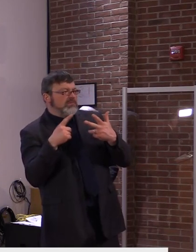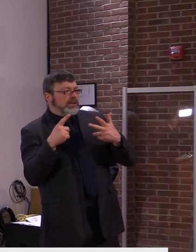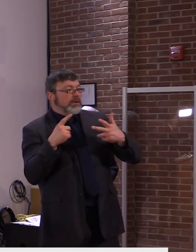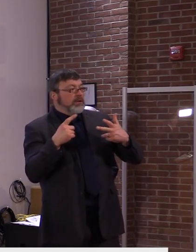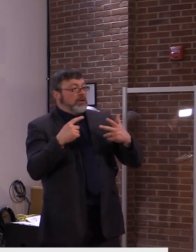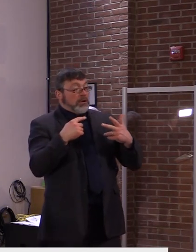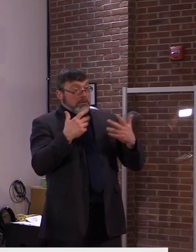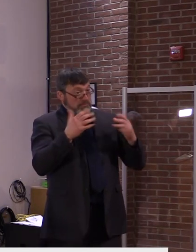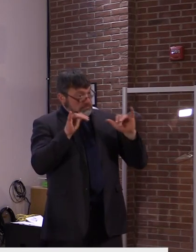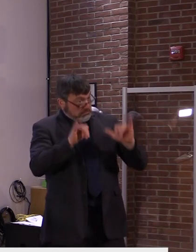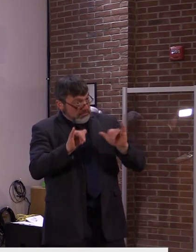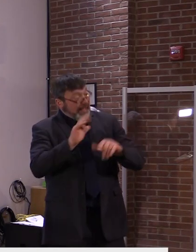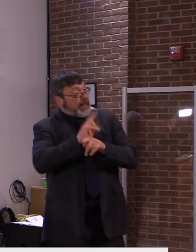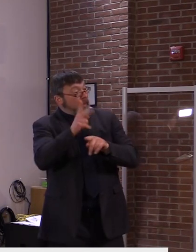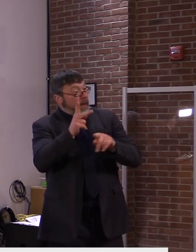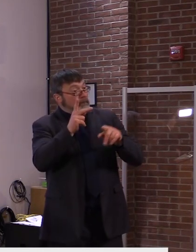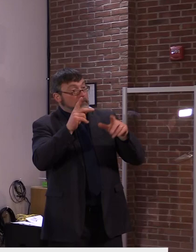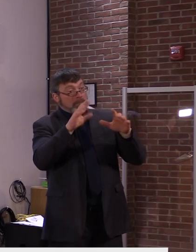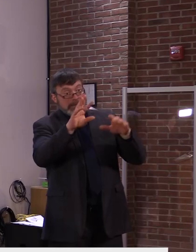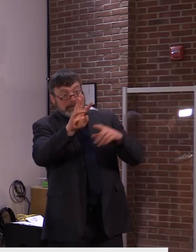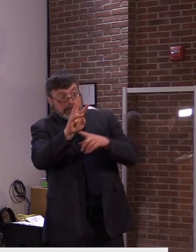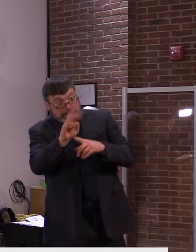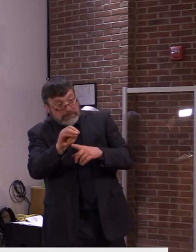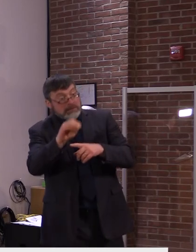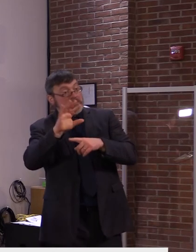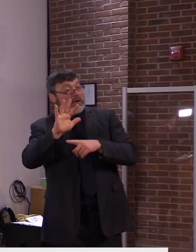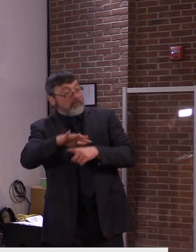just considering that as we speak.